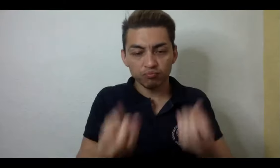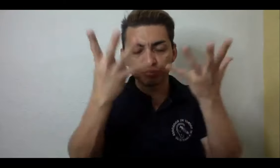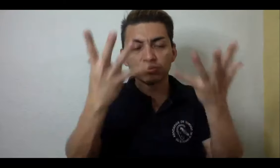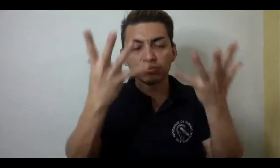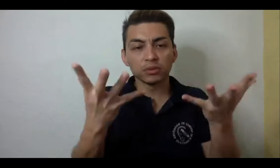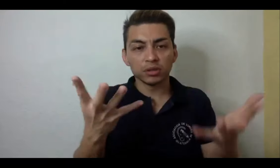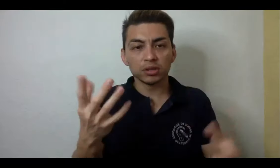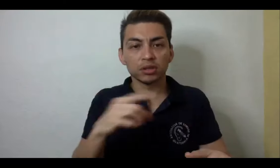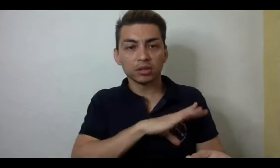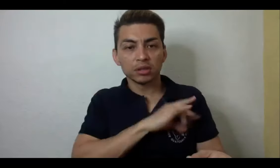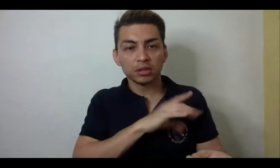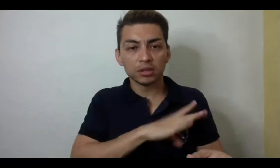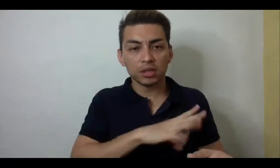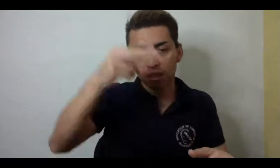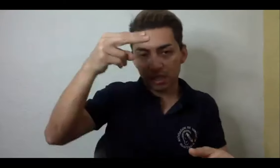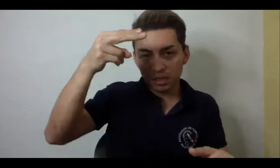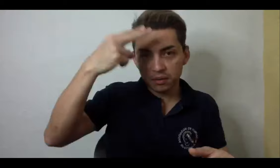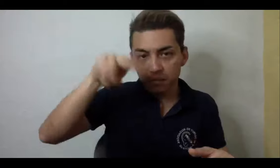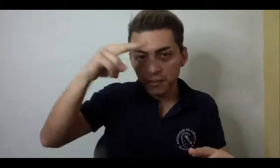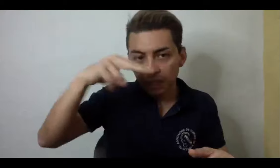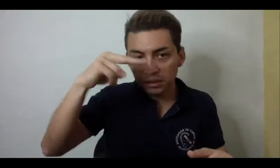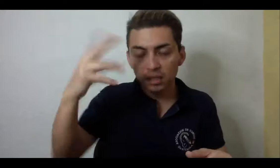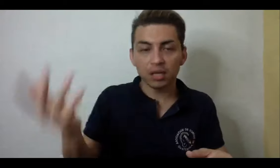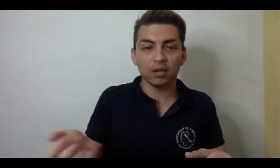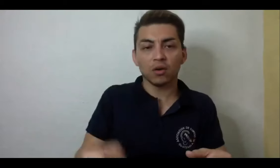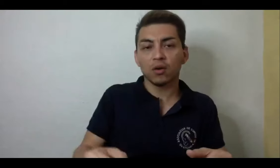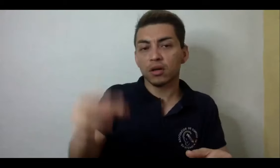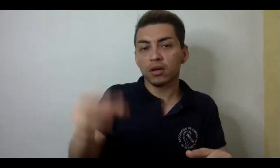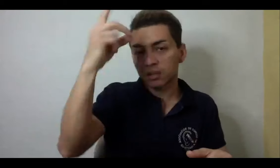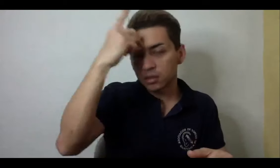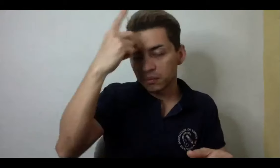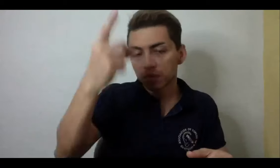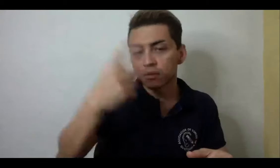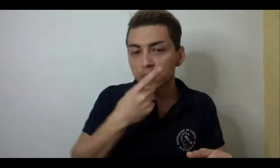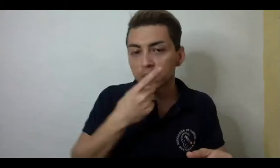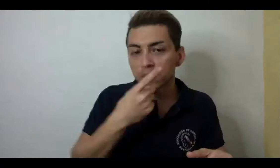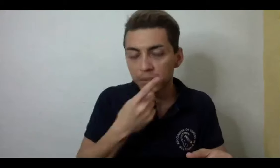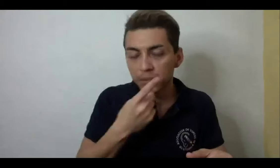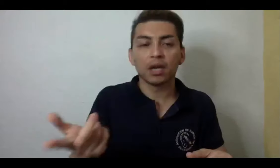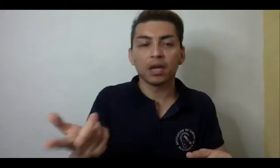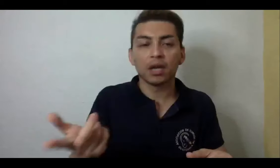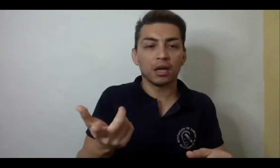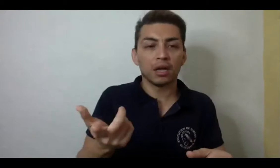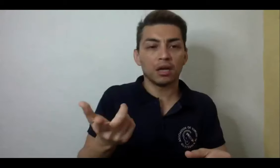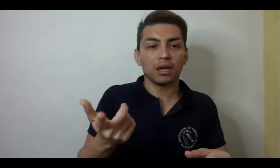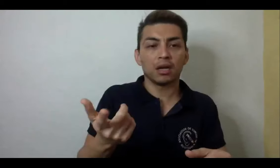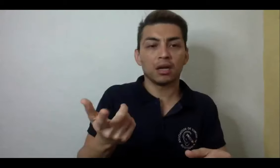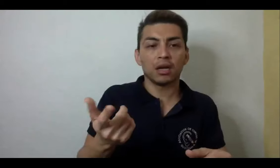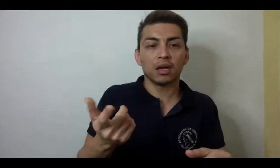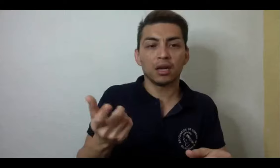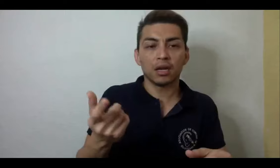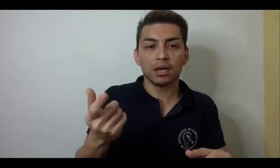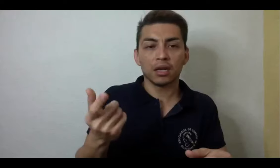in Dominican Republic and Honduras, ethnicity in Bolivia and Ecuador, and incarceration in El Salvador